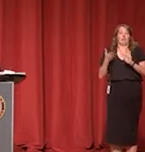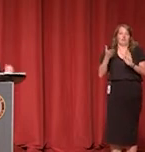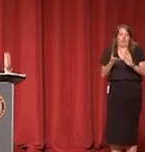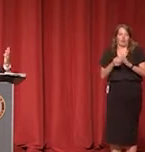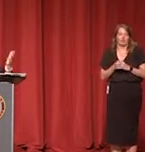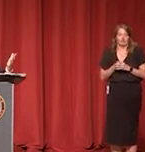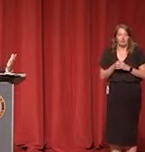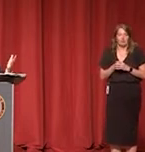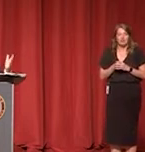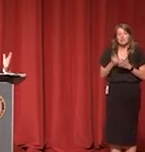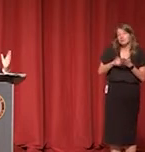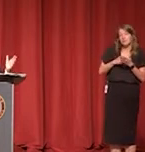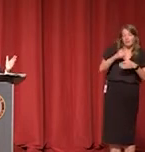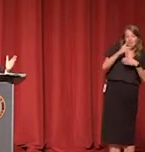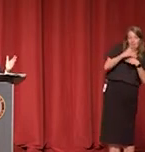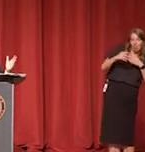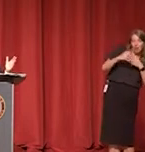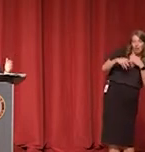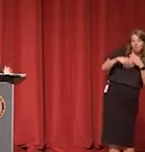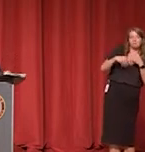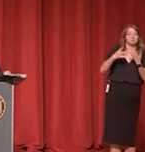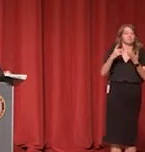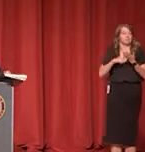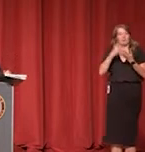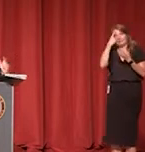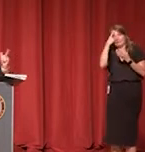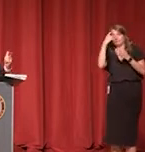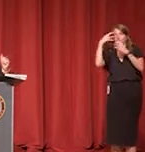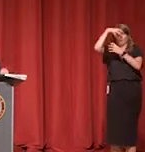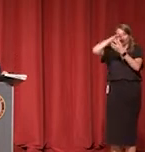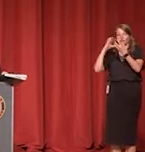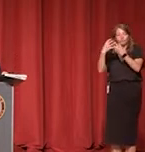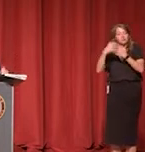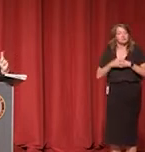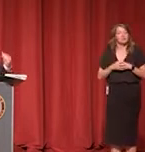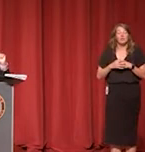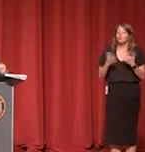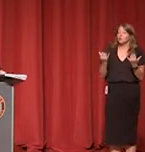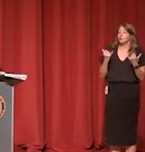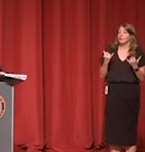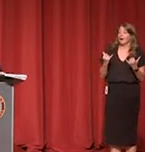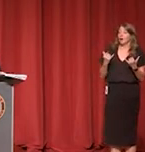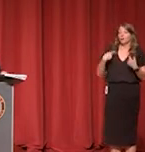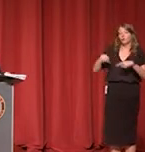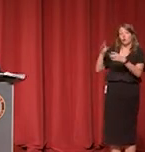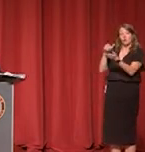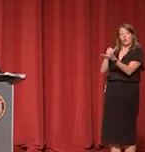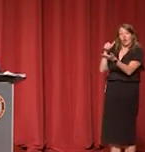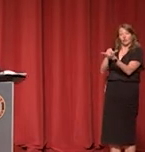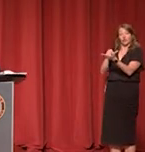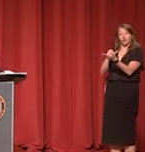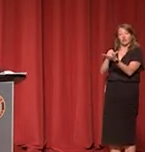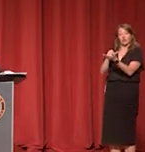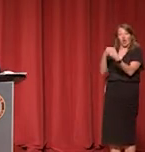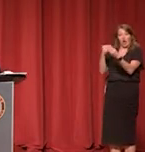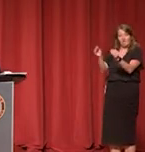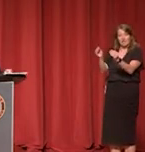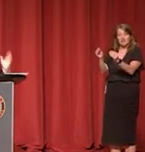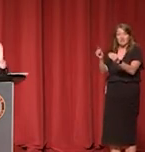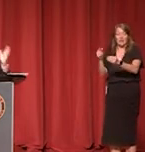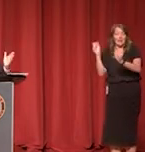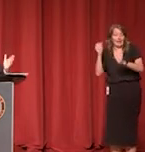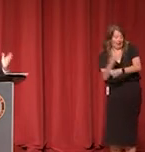biomarker tests. Imagine a day, which may not be that far from now, where you go to a doctor's office, they'll take your blood and tell you if you have Alzheimer's proteins or